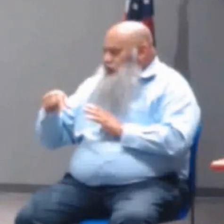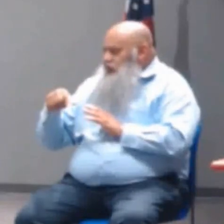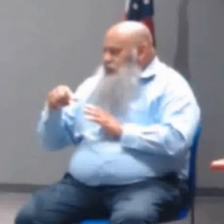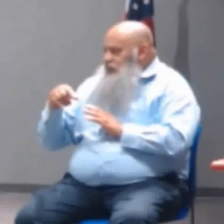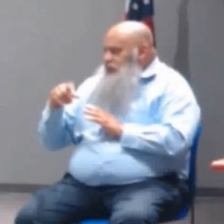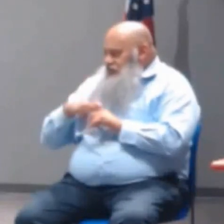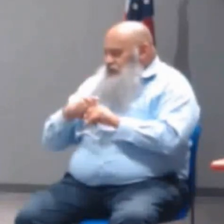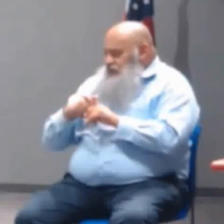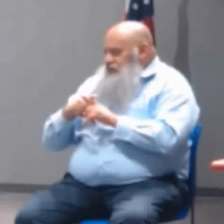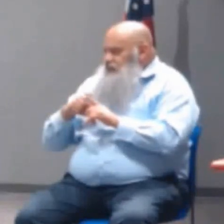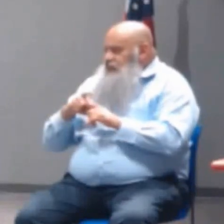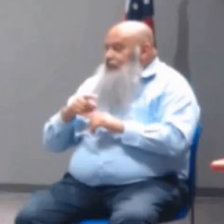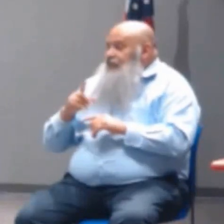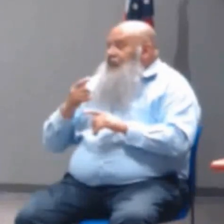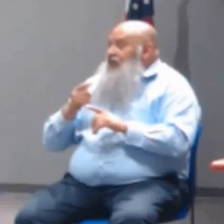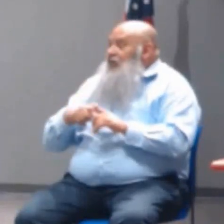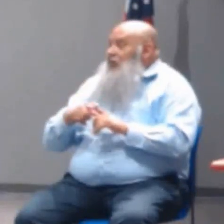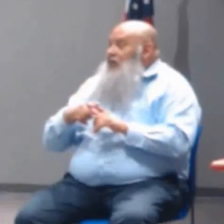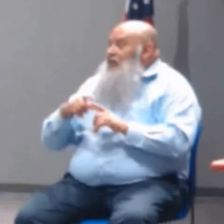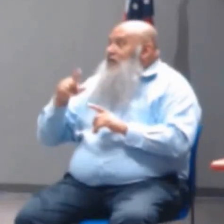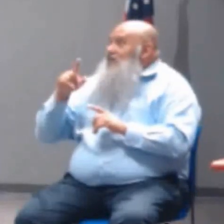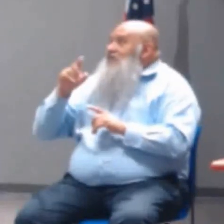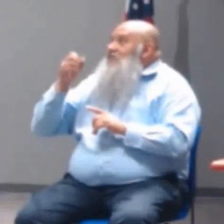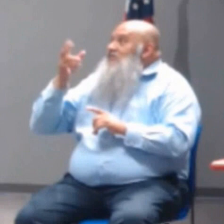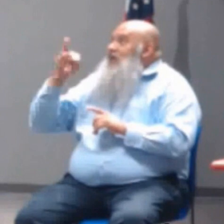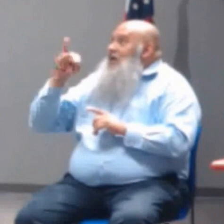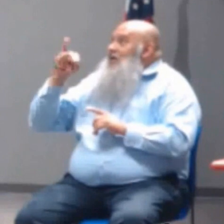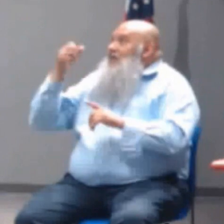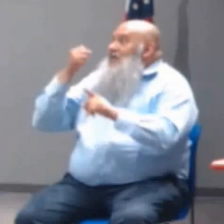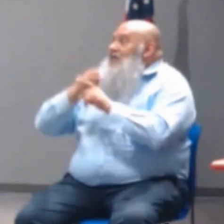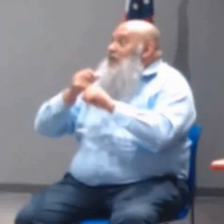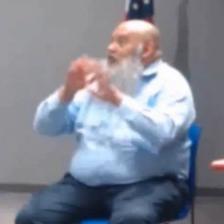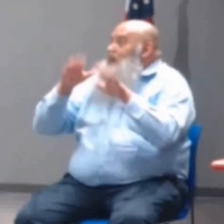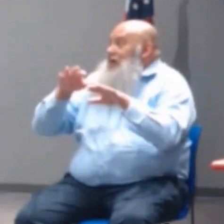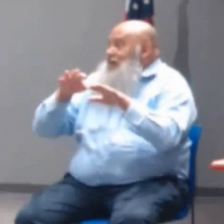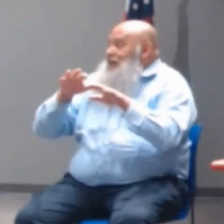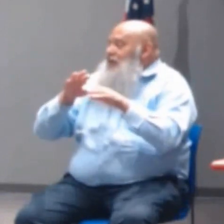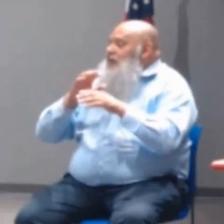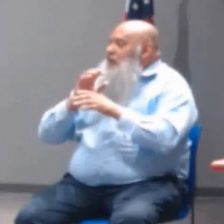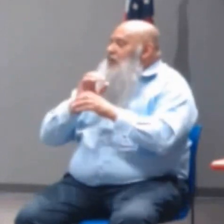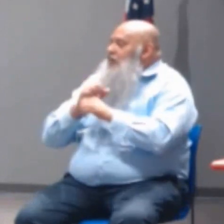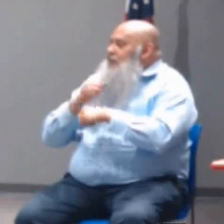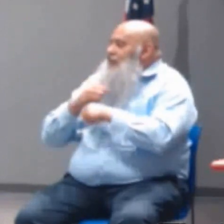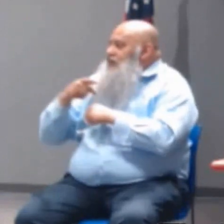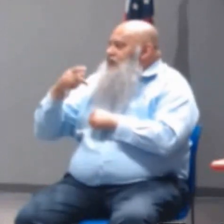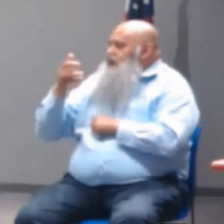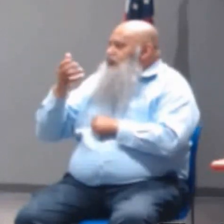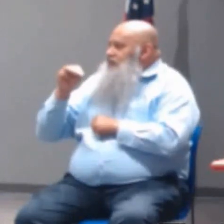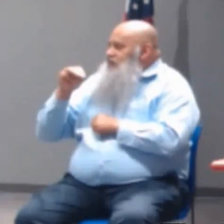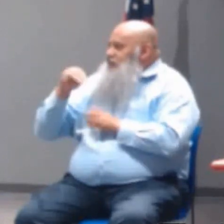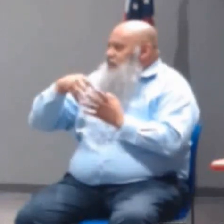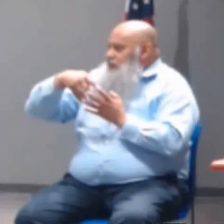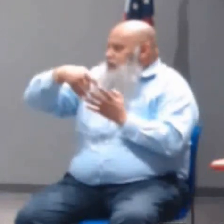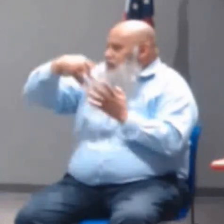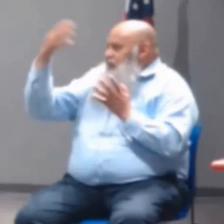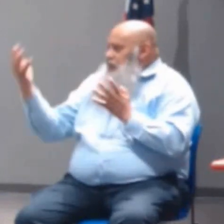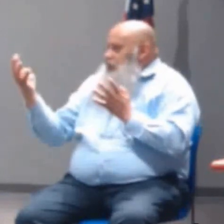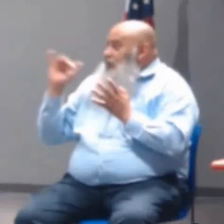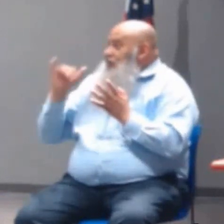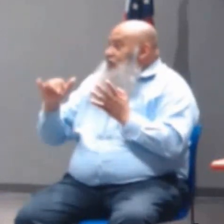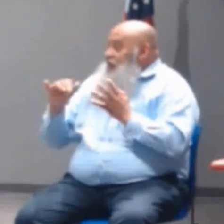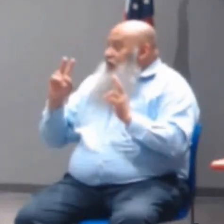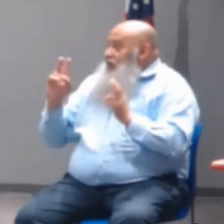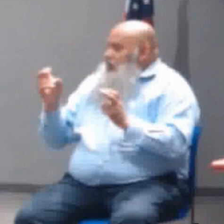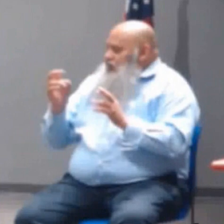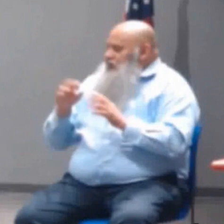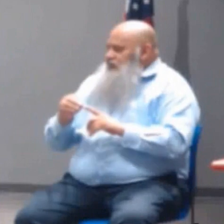When sunlight strikes raindrops in the air, they act like a prism and form a rainbow. That quote has special meaning for me, and maybe